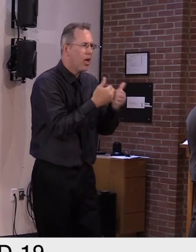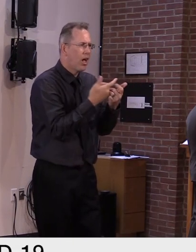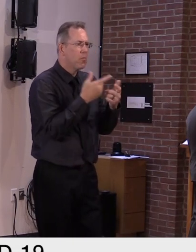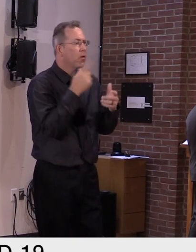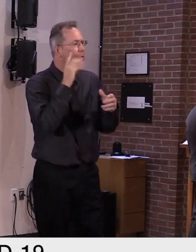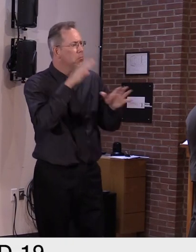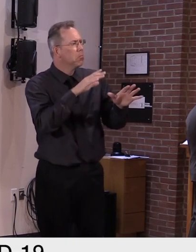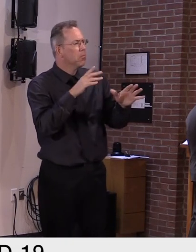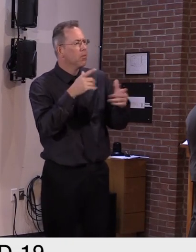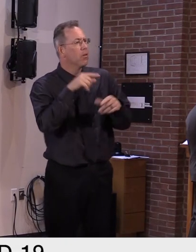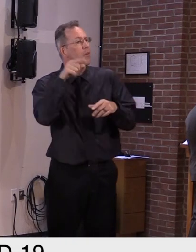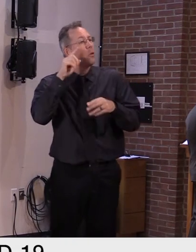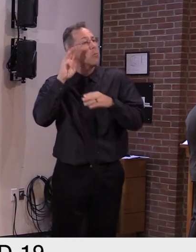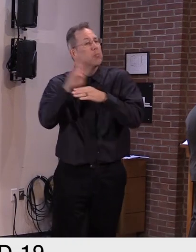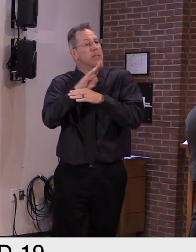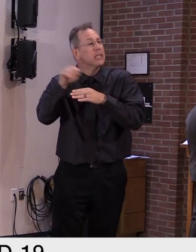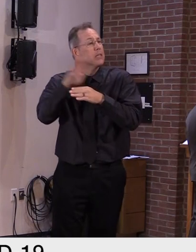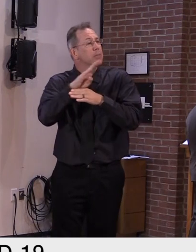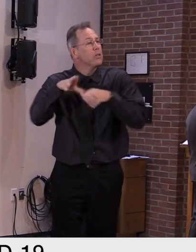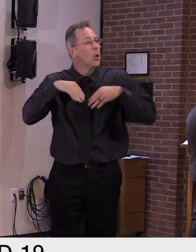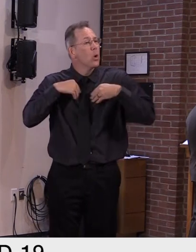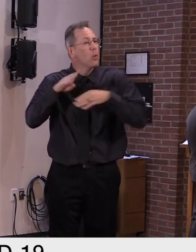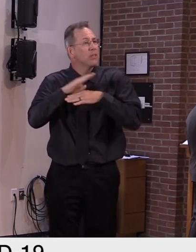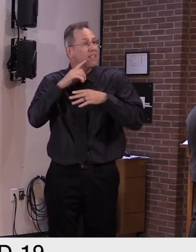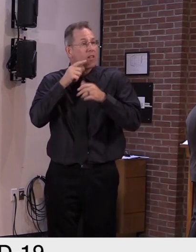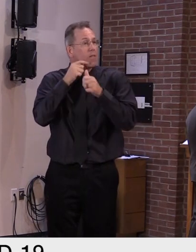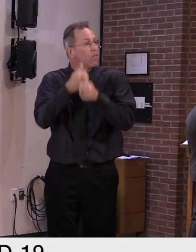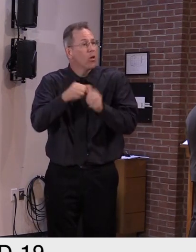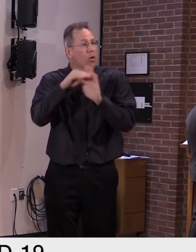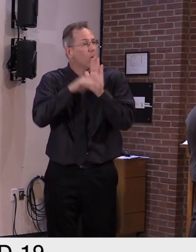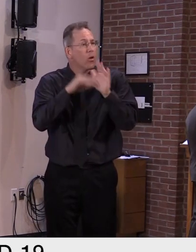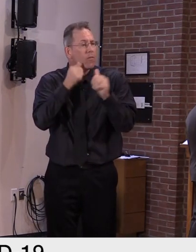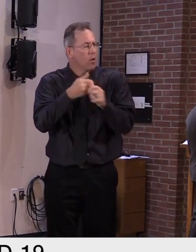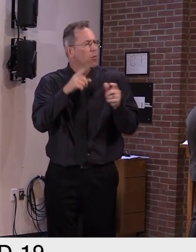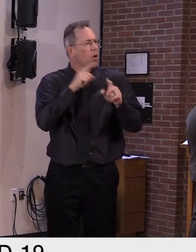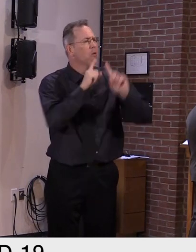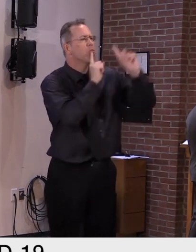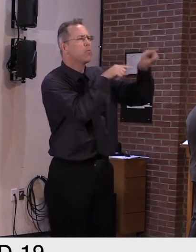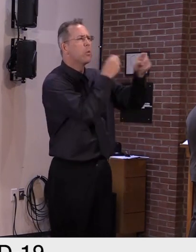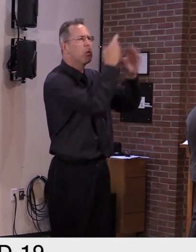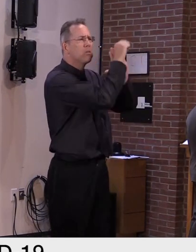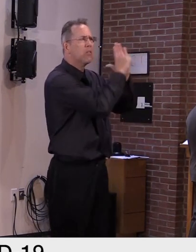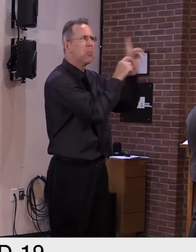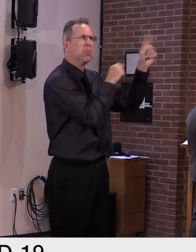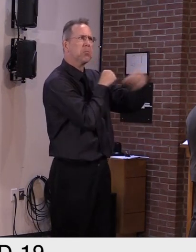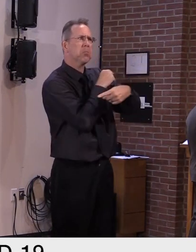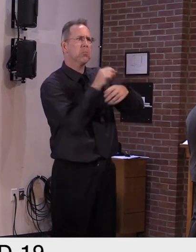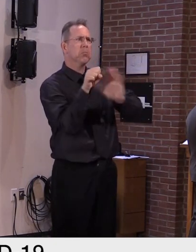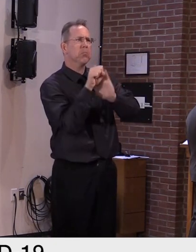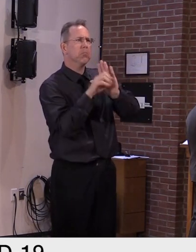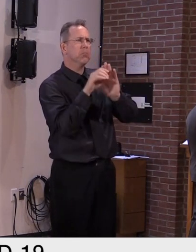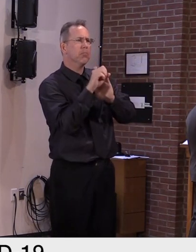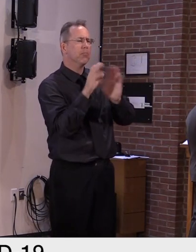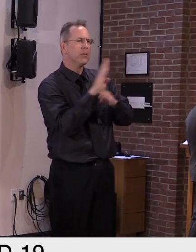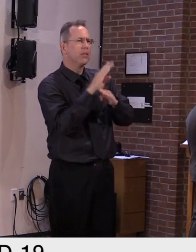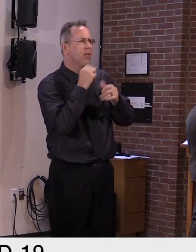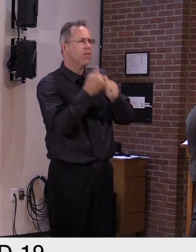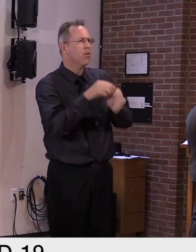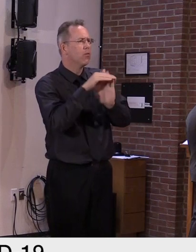events where people are not complying with COVID restrictions, where can they report that? Because my understanding is that